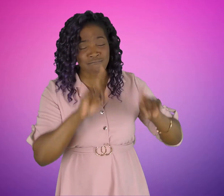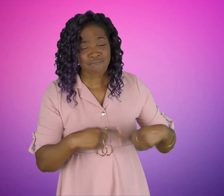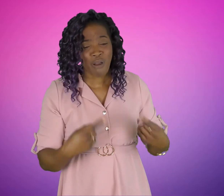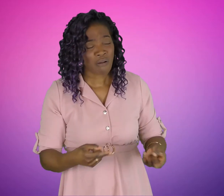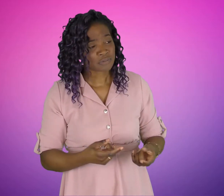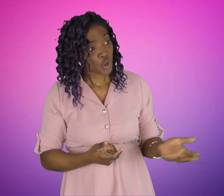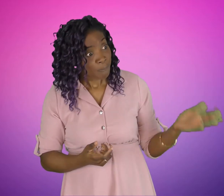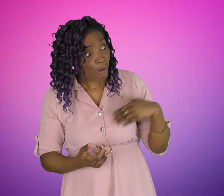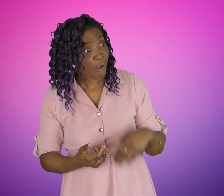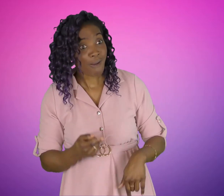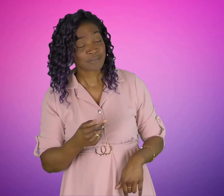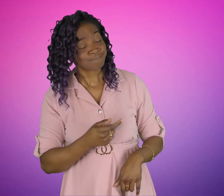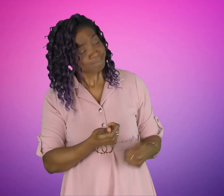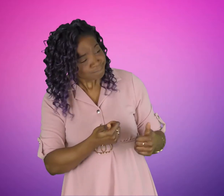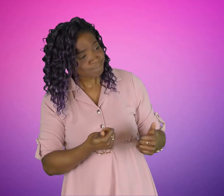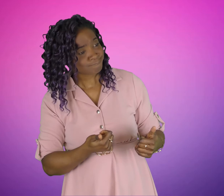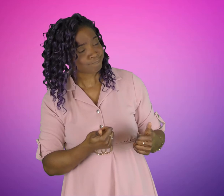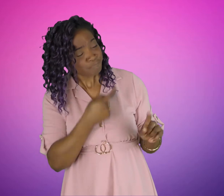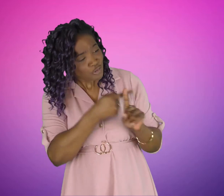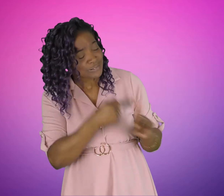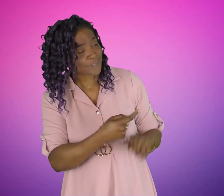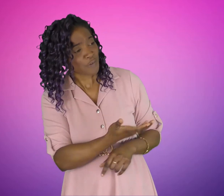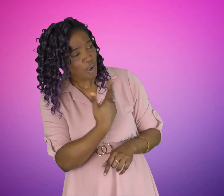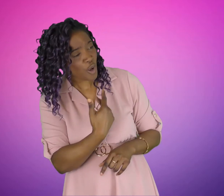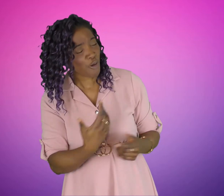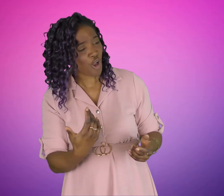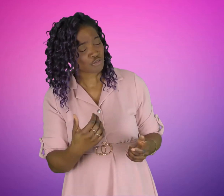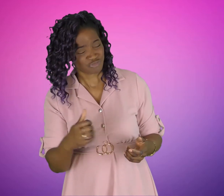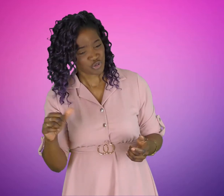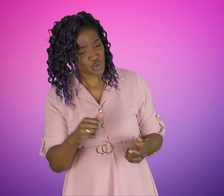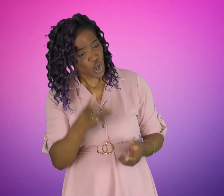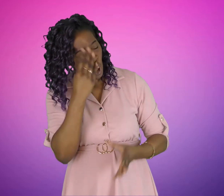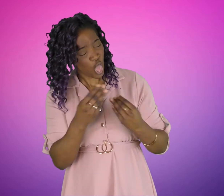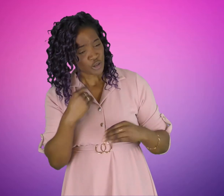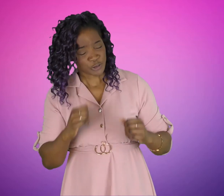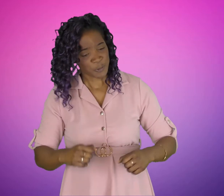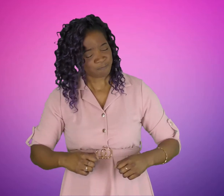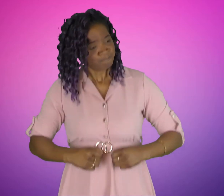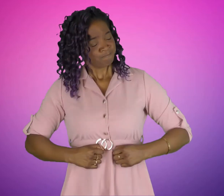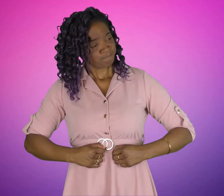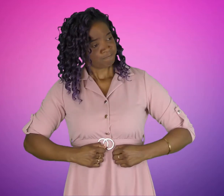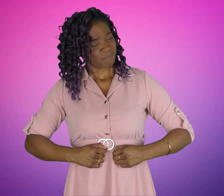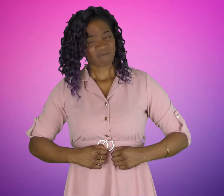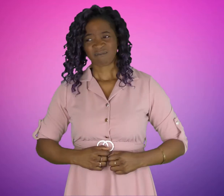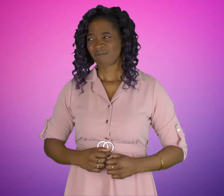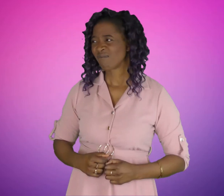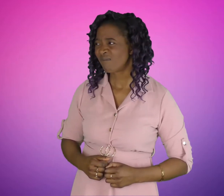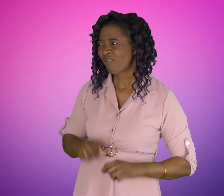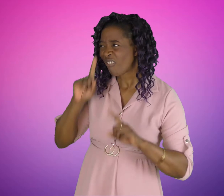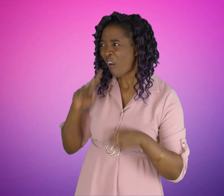up. Best you learn to pull yourself up by your bootstraps. I haven't got any boots. See you at the parade? Actually, I'm